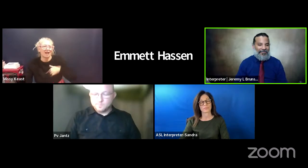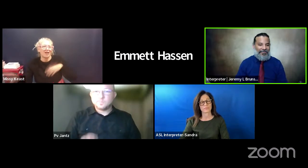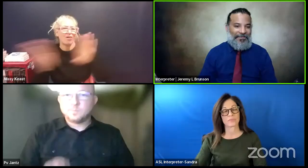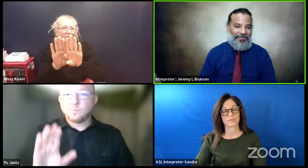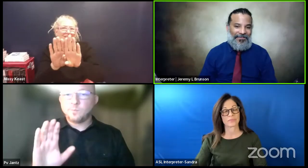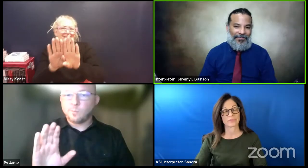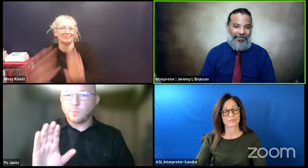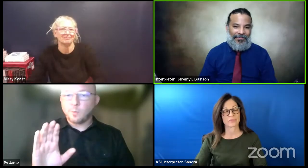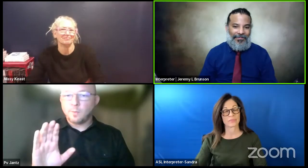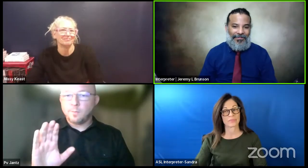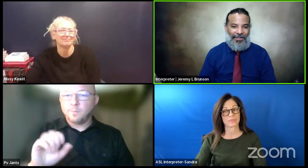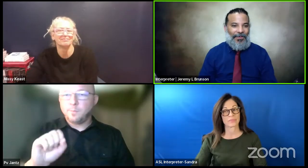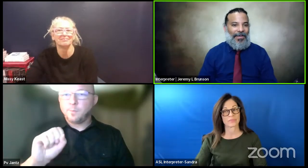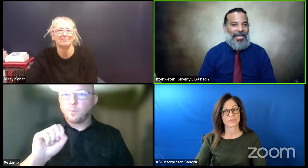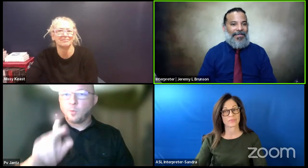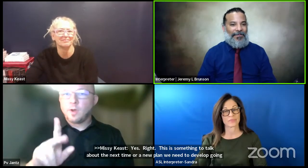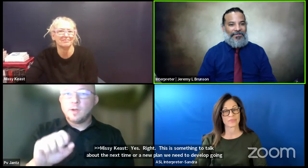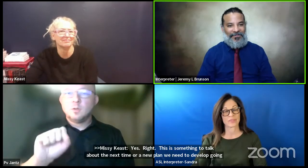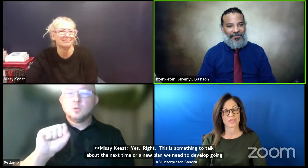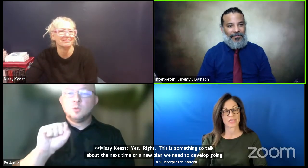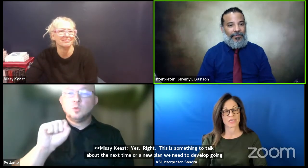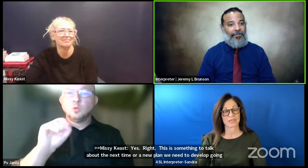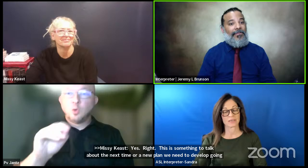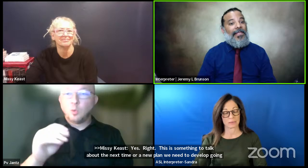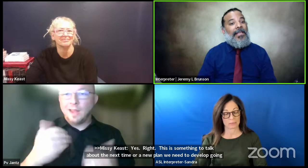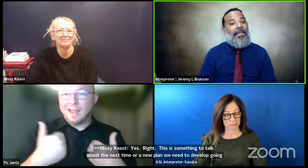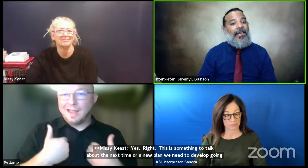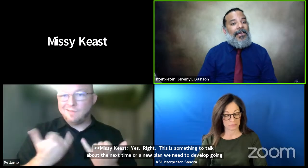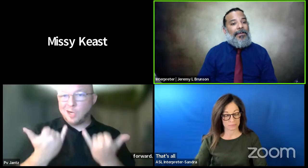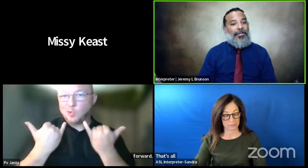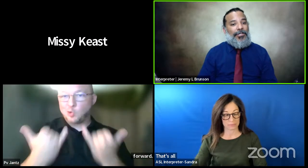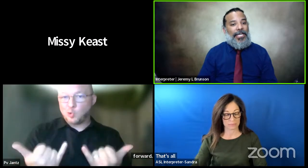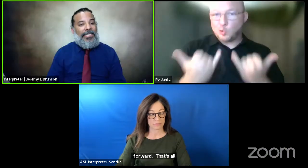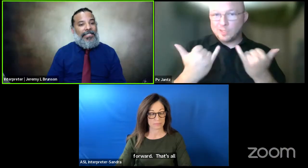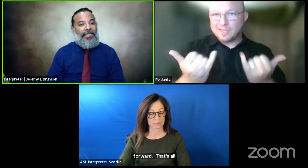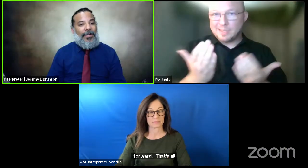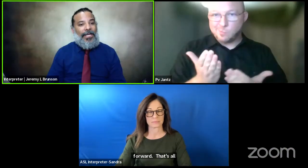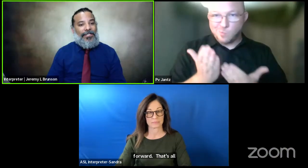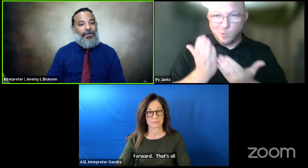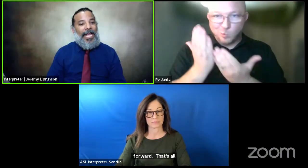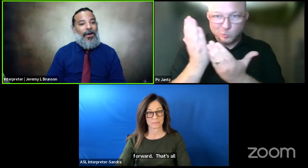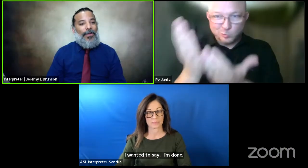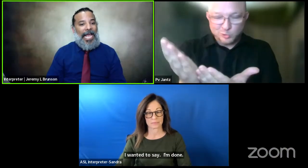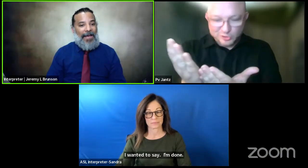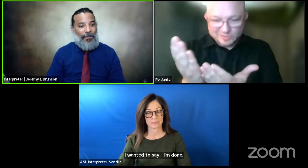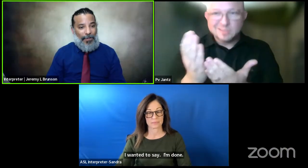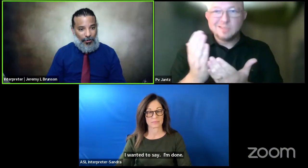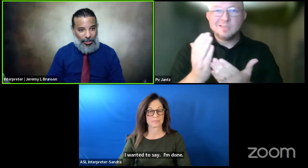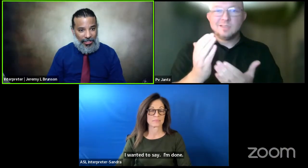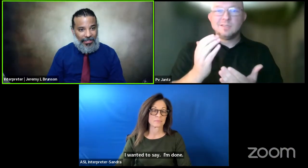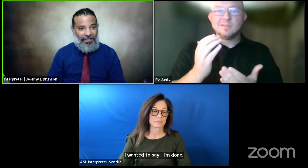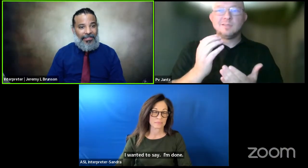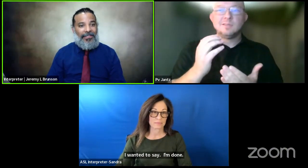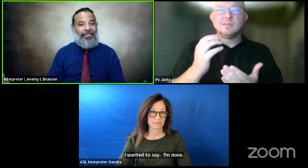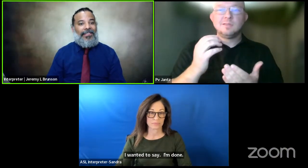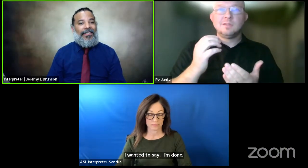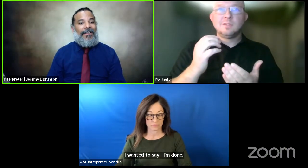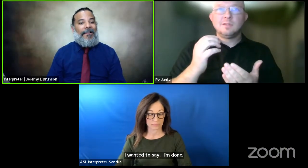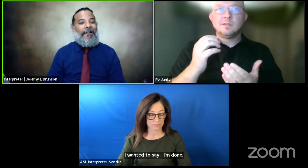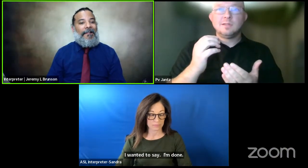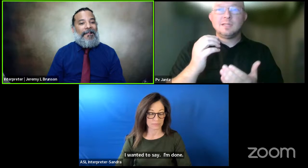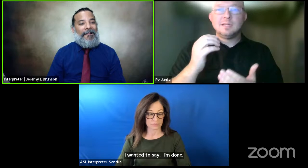want to say. So I'm done. Commissioner Jantz. Okay, so now we have a motion.